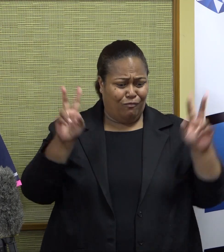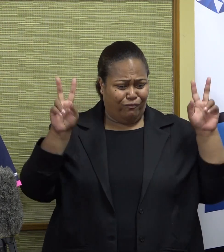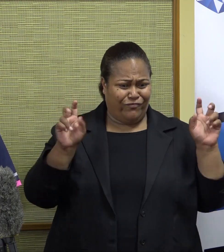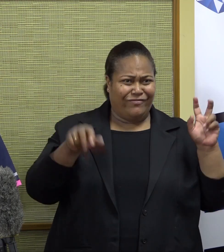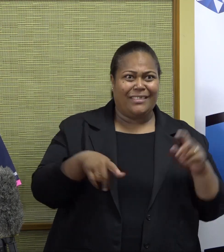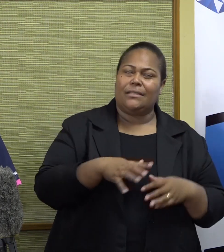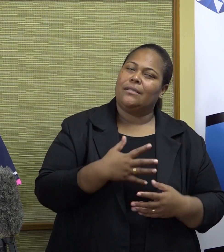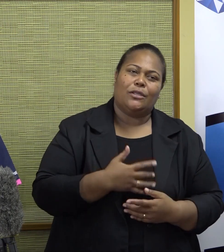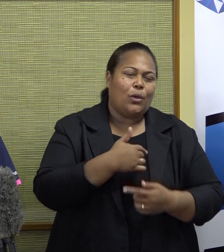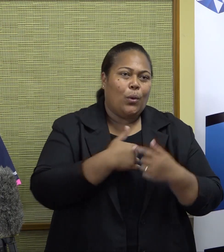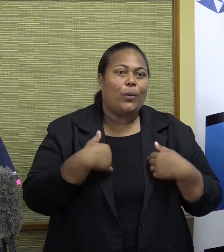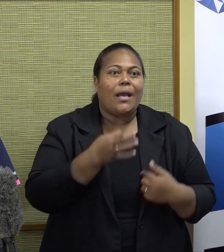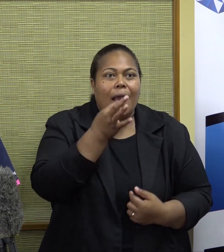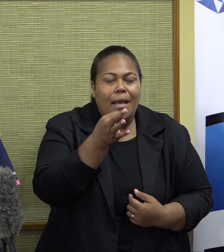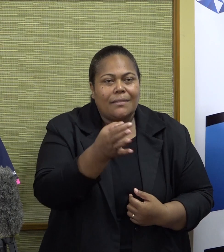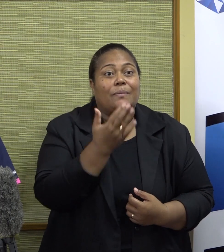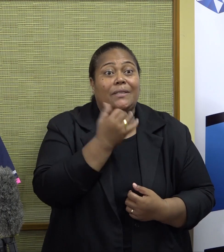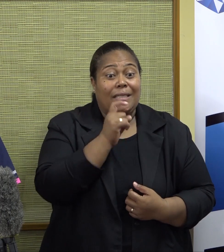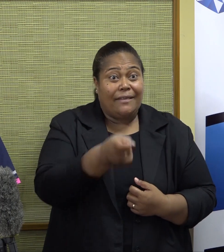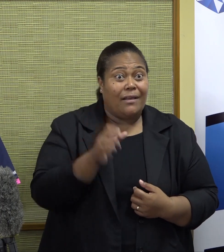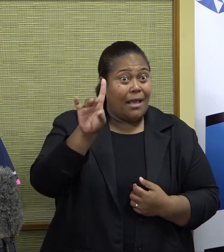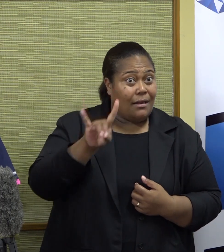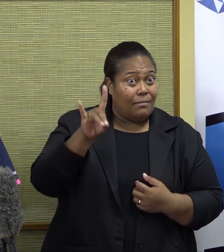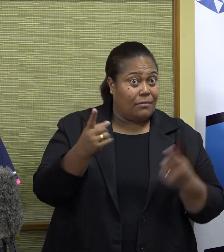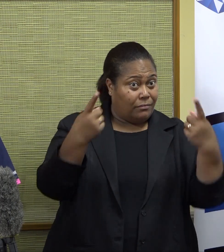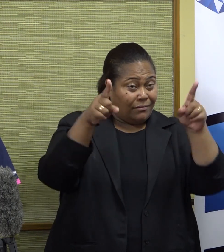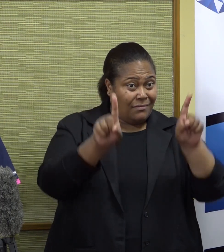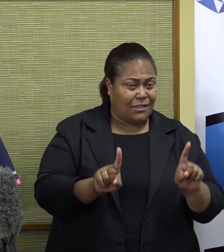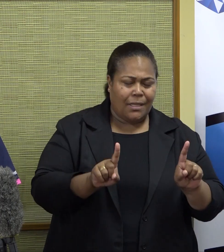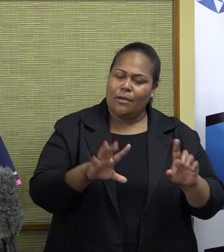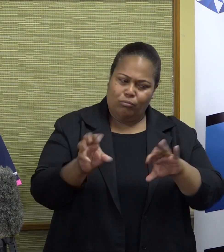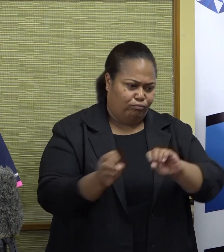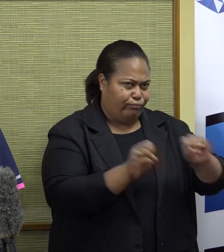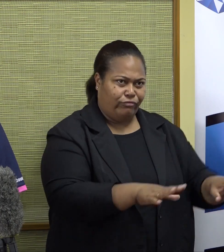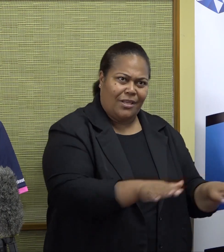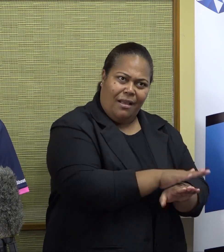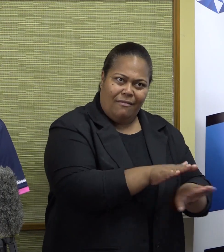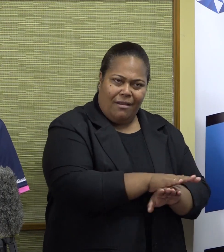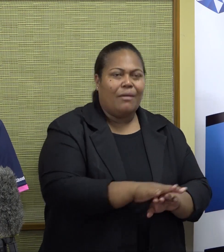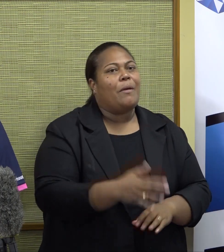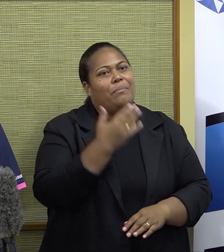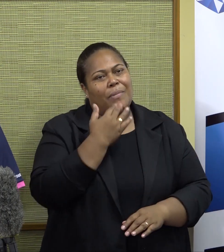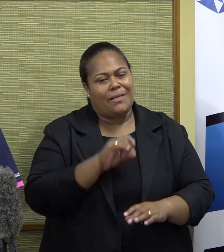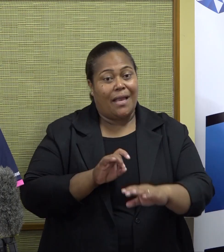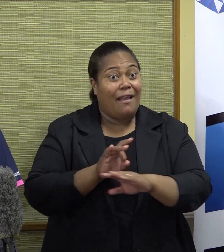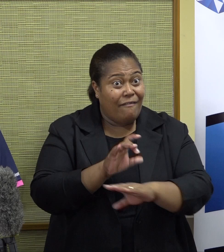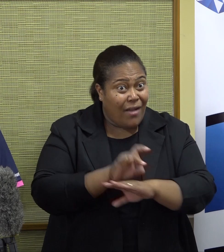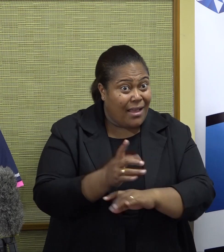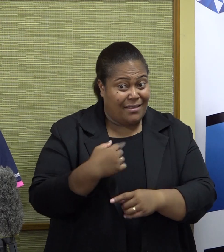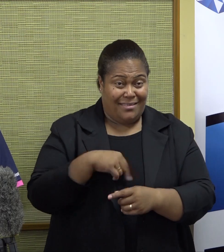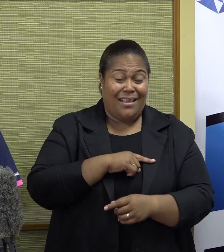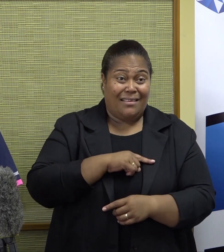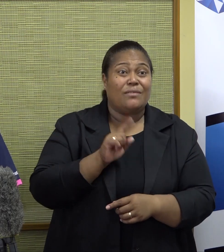the dead livestock to be disposed immediately upon the consultation, upon advice from the Ministry of Agriculture.